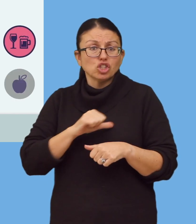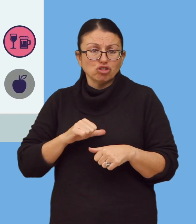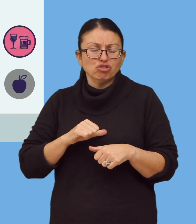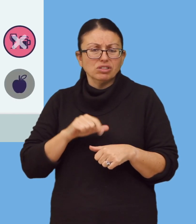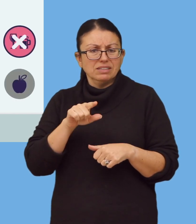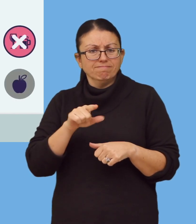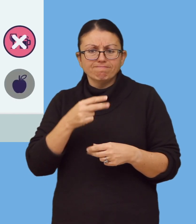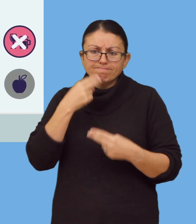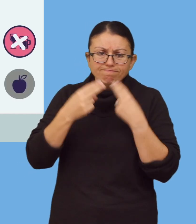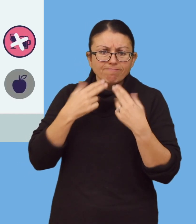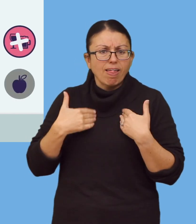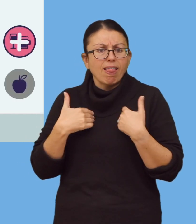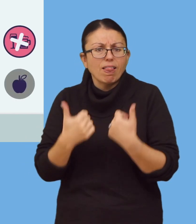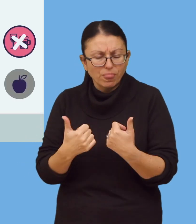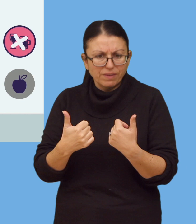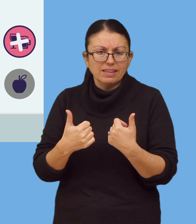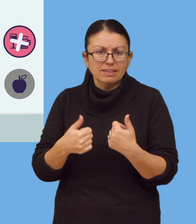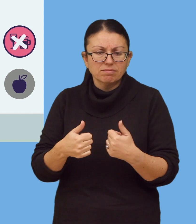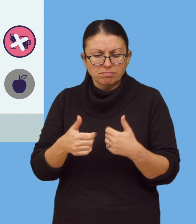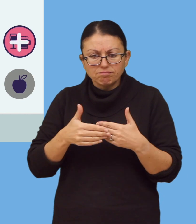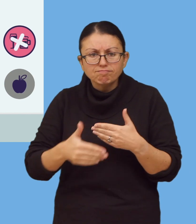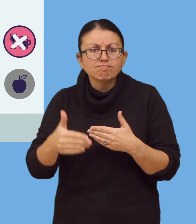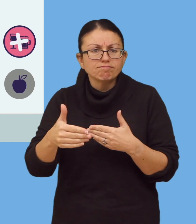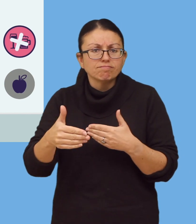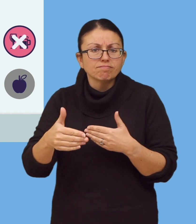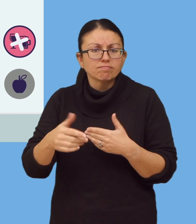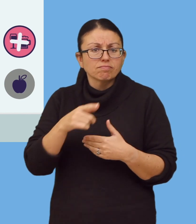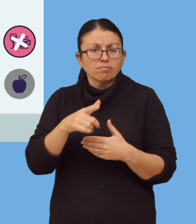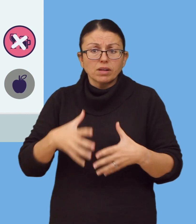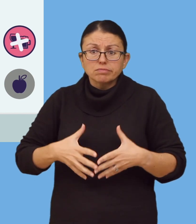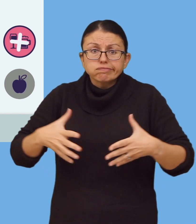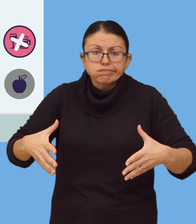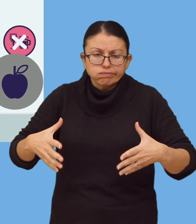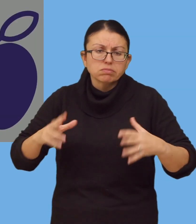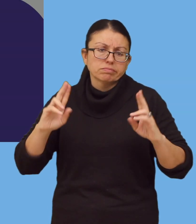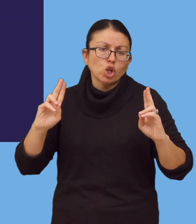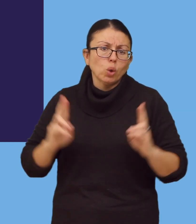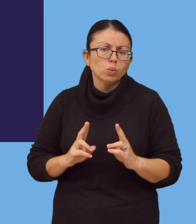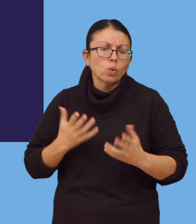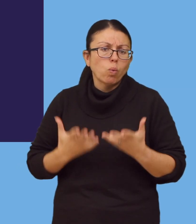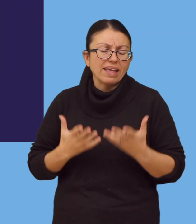Together, these lifestyle changes can make a big difference to your recovery, but also your future health.